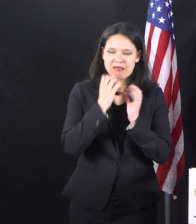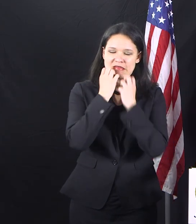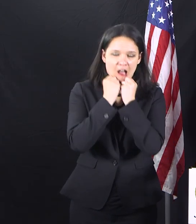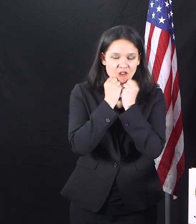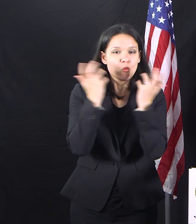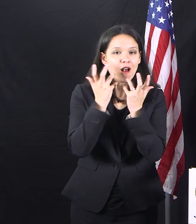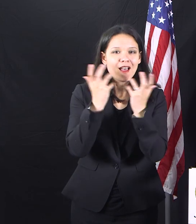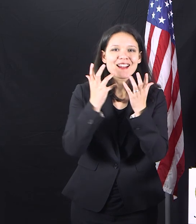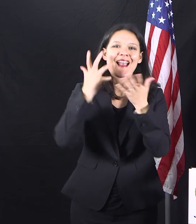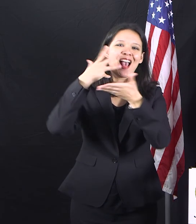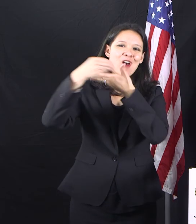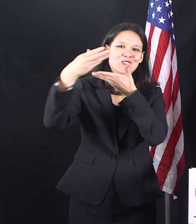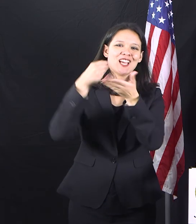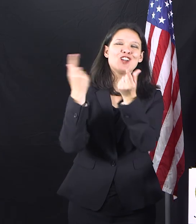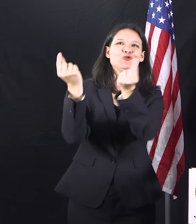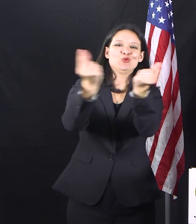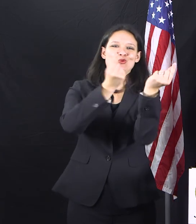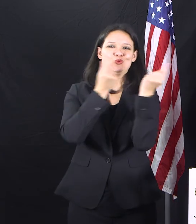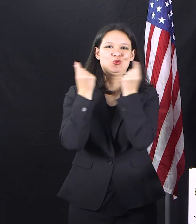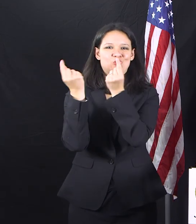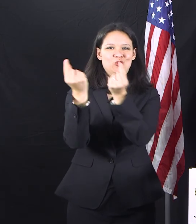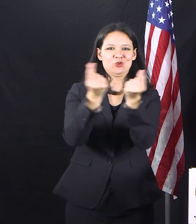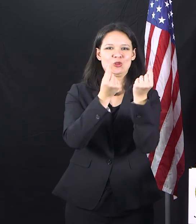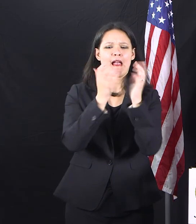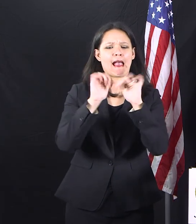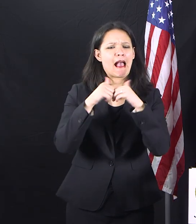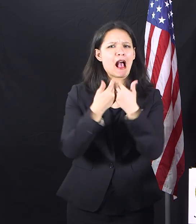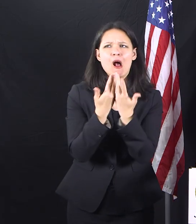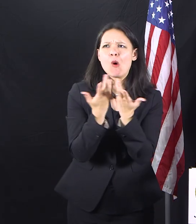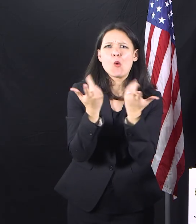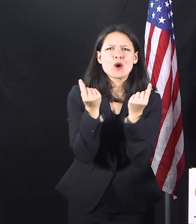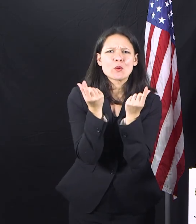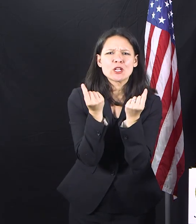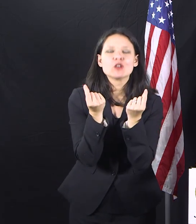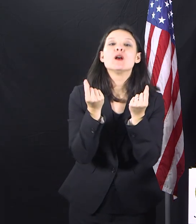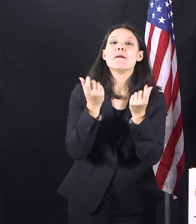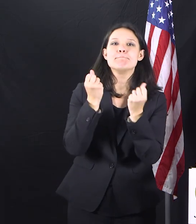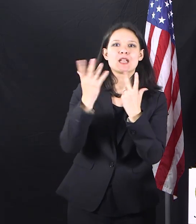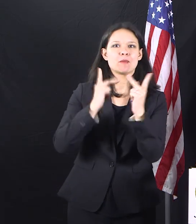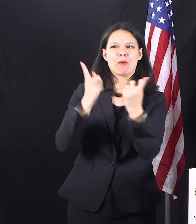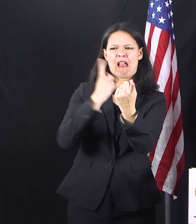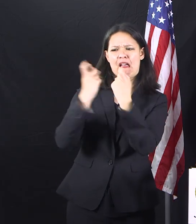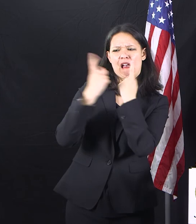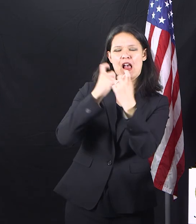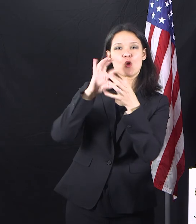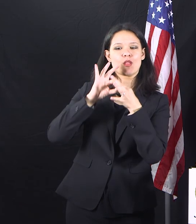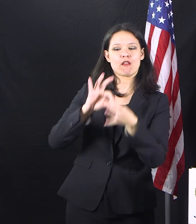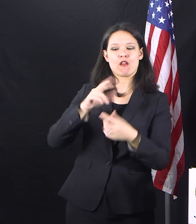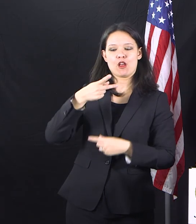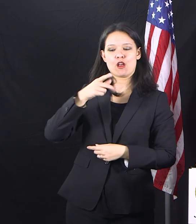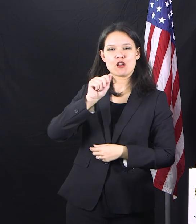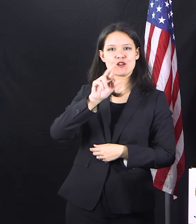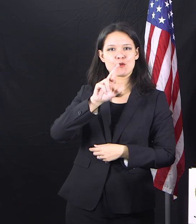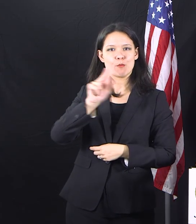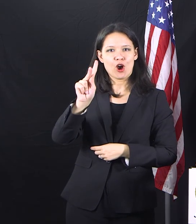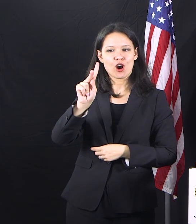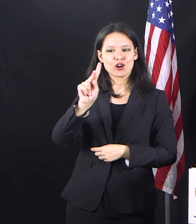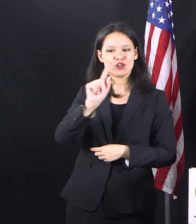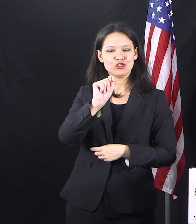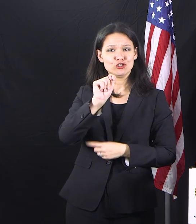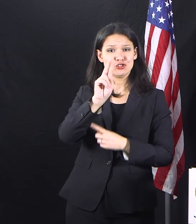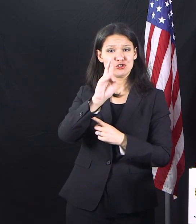our outdoor spaces. And what can be done. We're getting lots of questions about parks and trails and